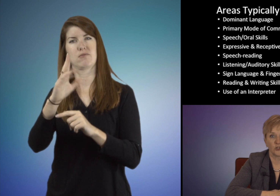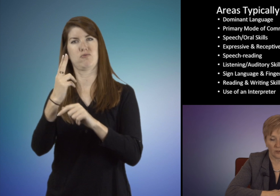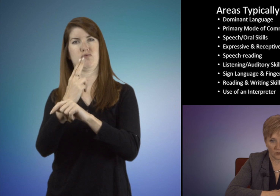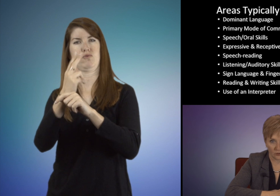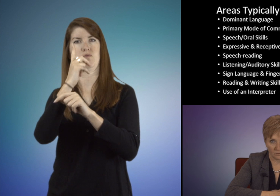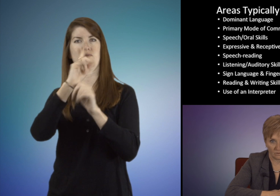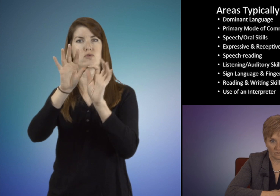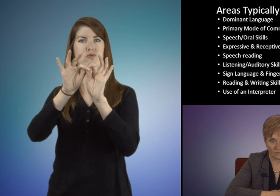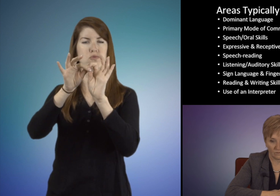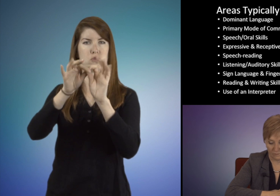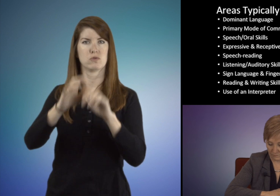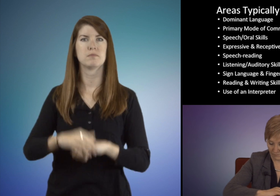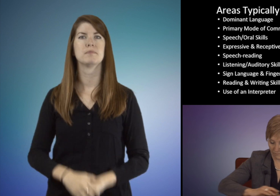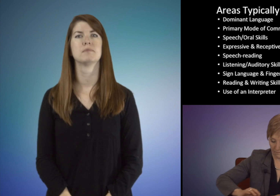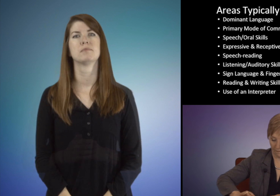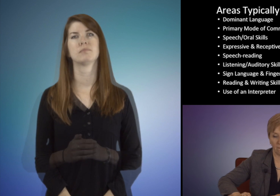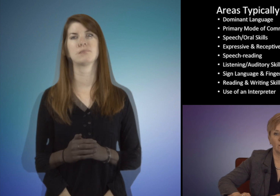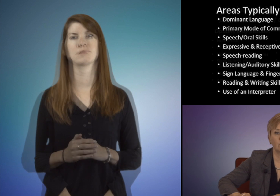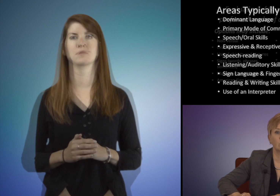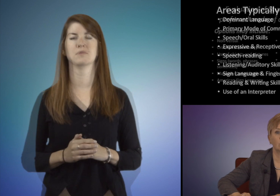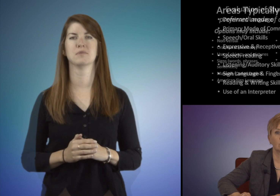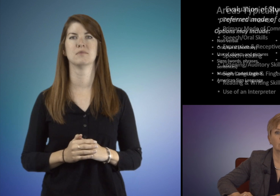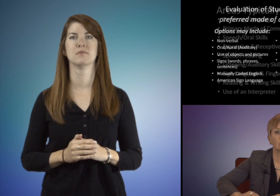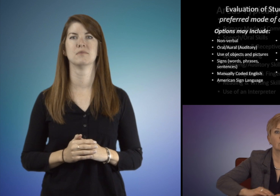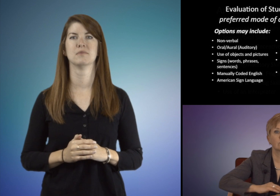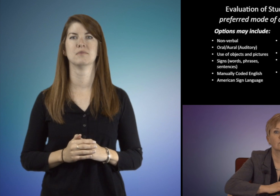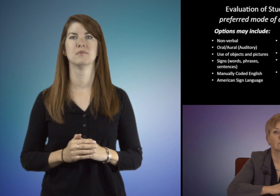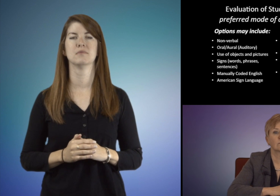of an interpreter.